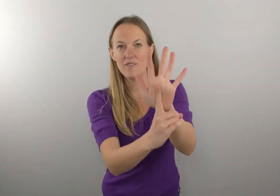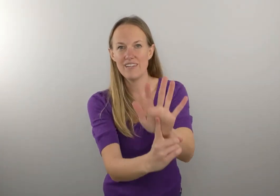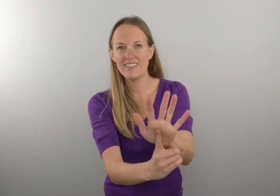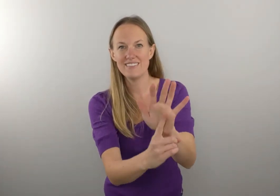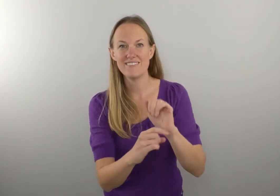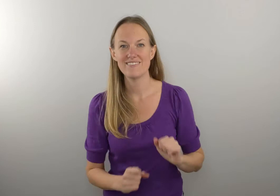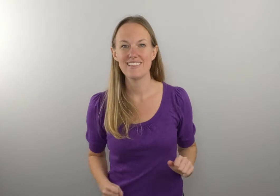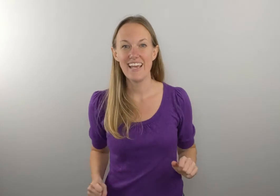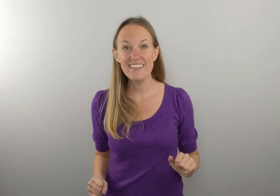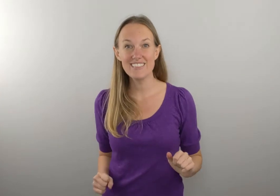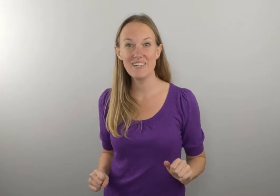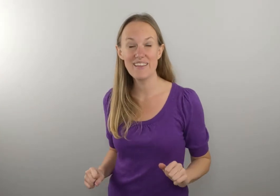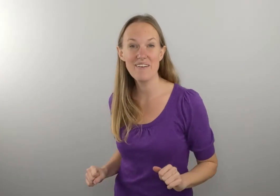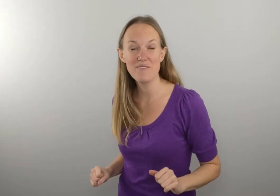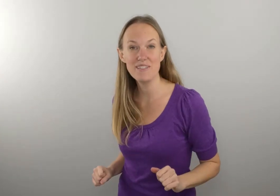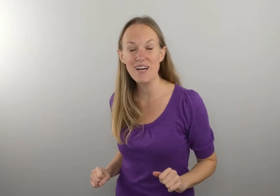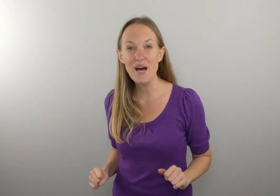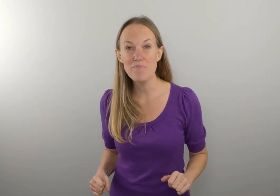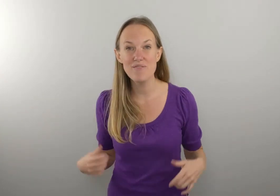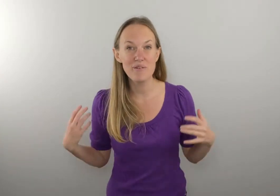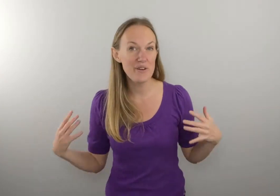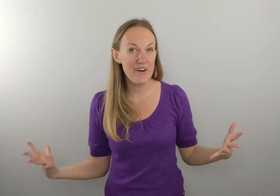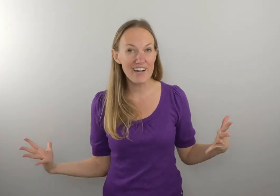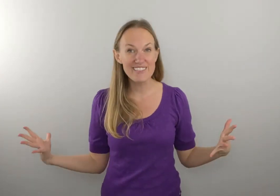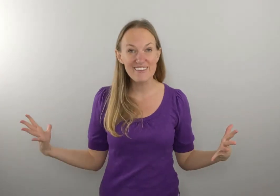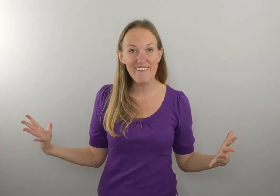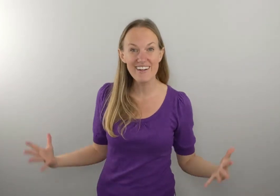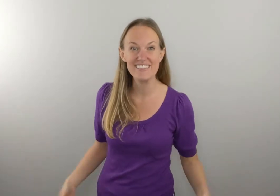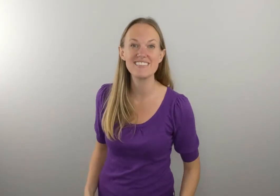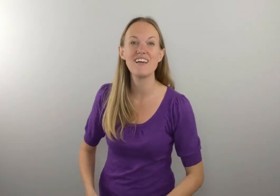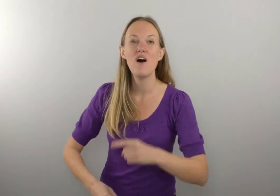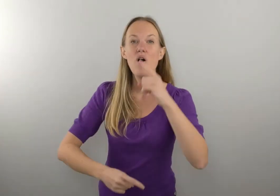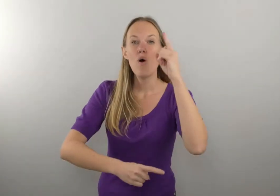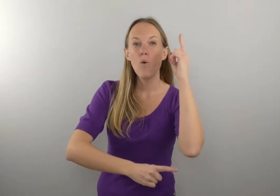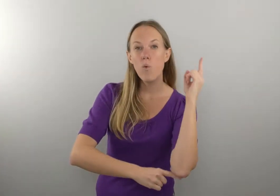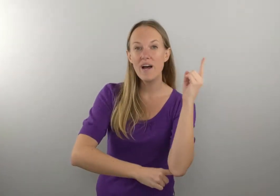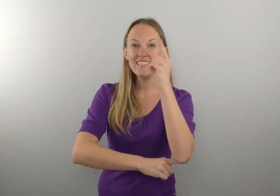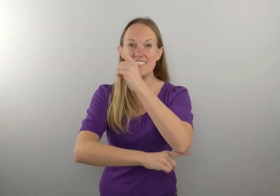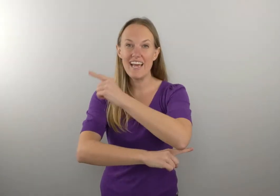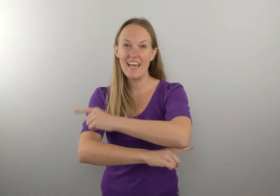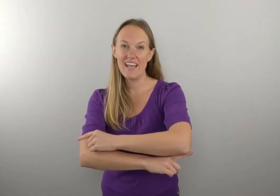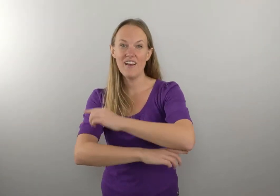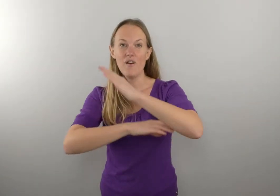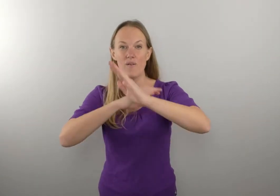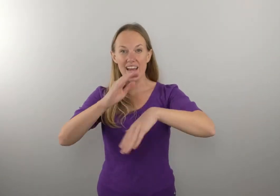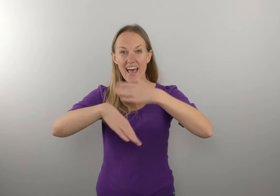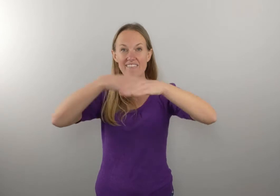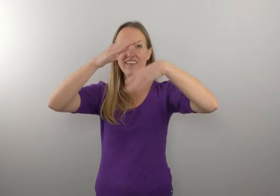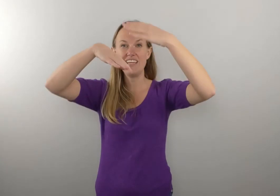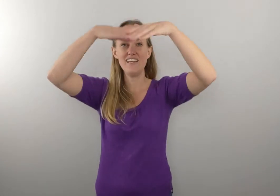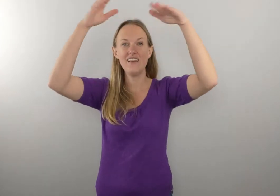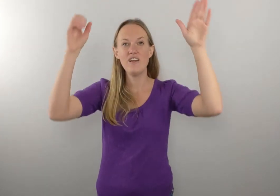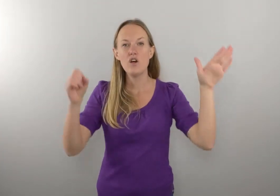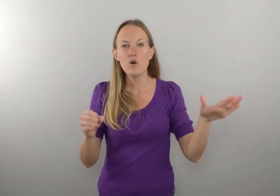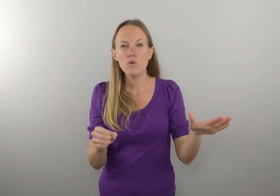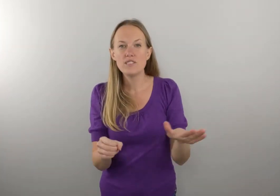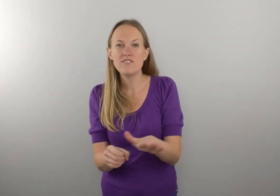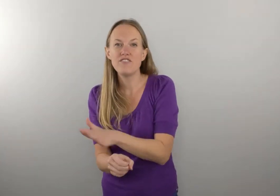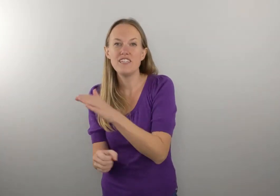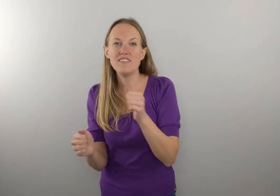revealed. Okay, let's try that from the top before we go on to the chorus. One day when heaven was